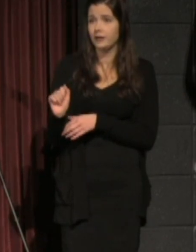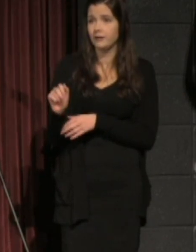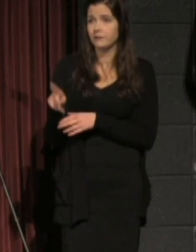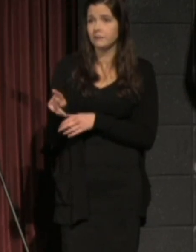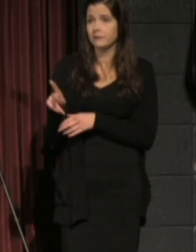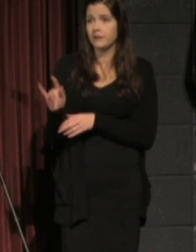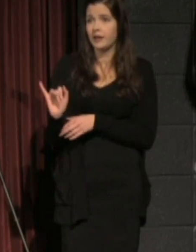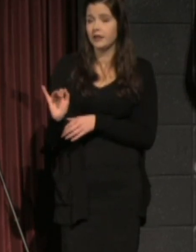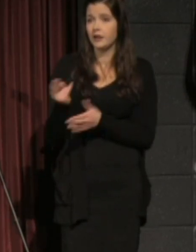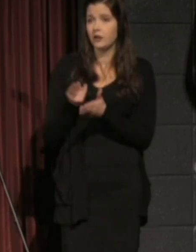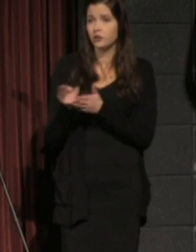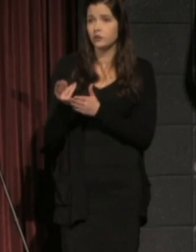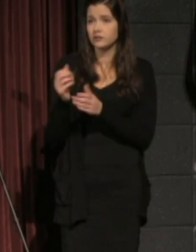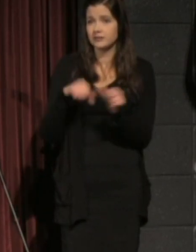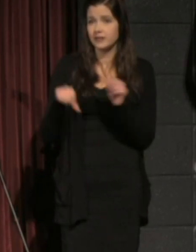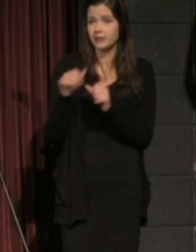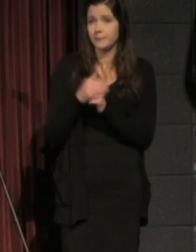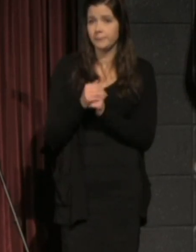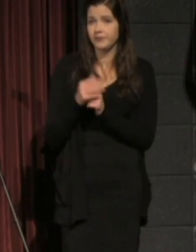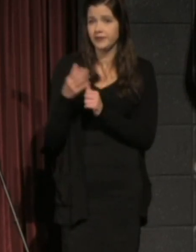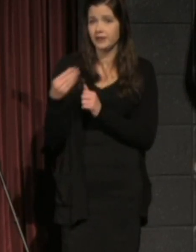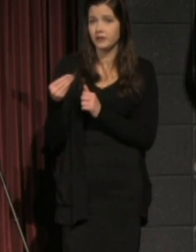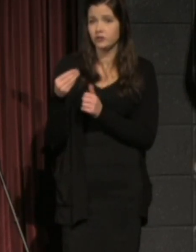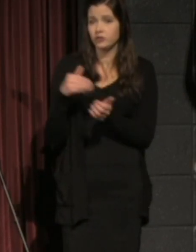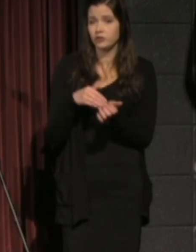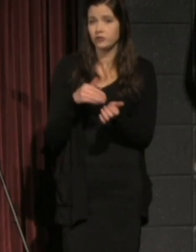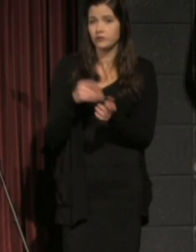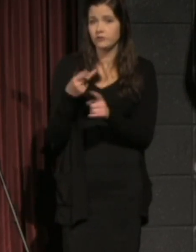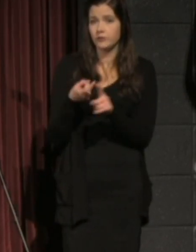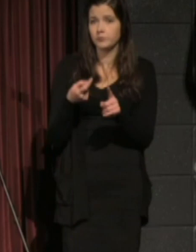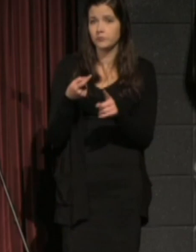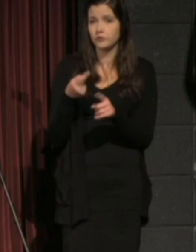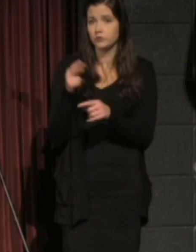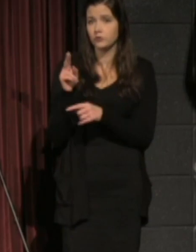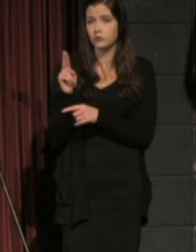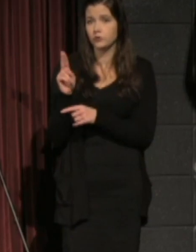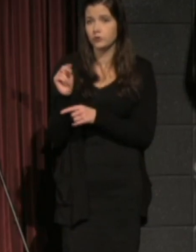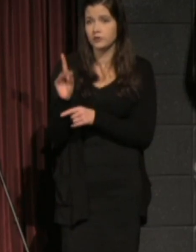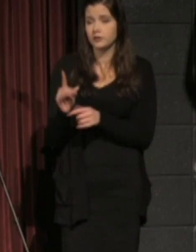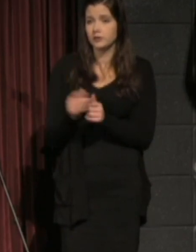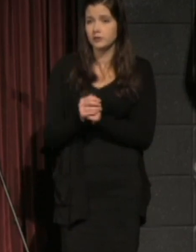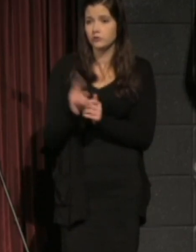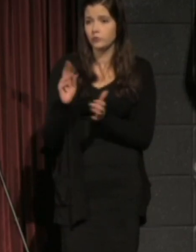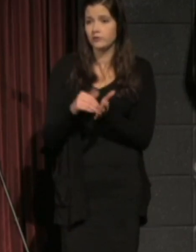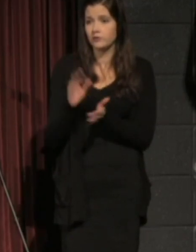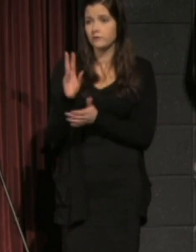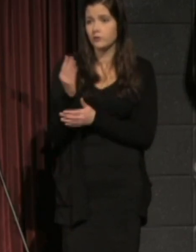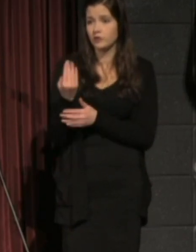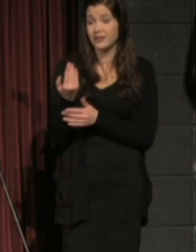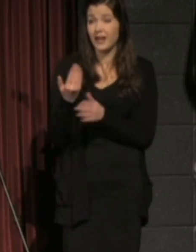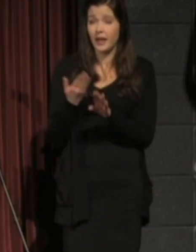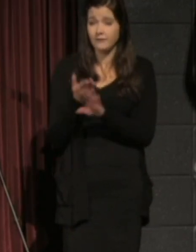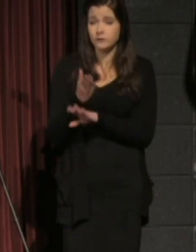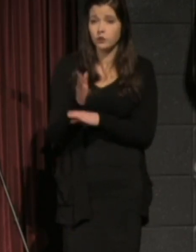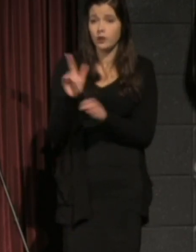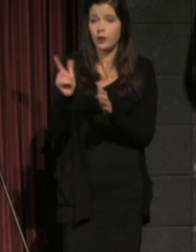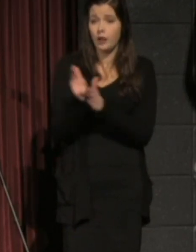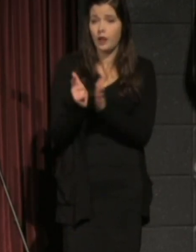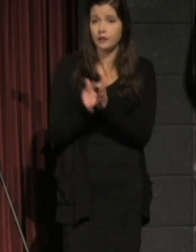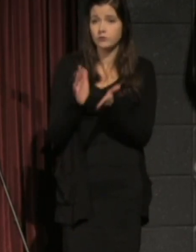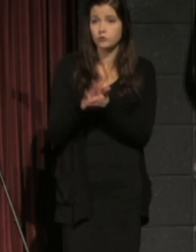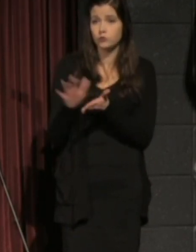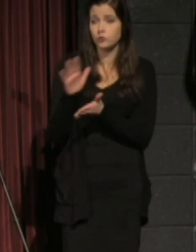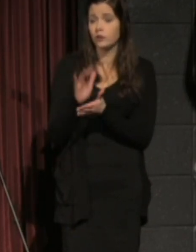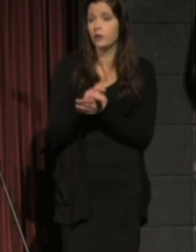her Juris Doctorate cum laude from the University of North Dakota in 2014. After law school, Sarah served as a judicial law